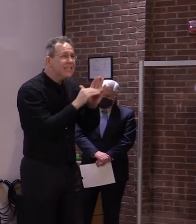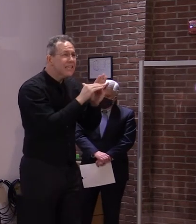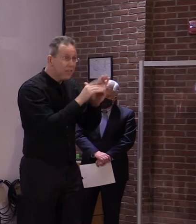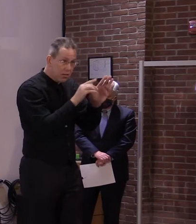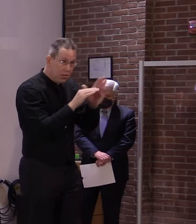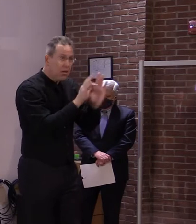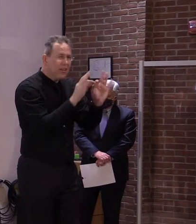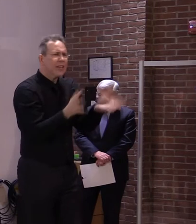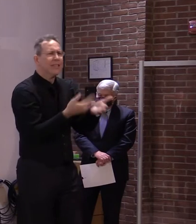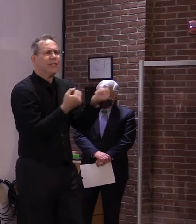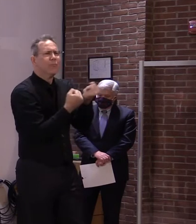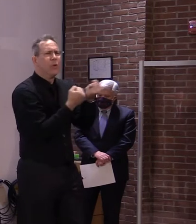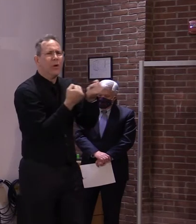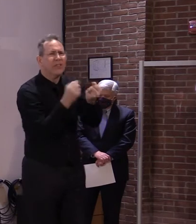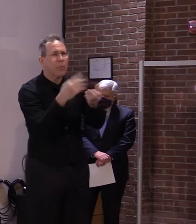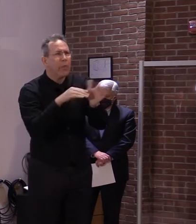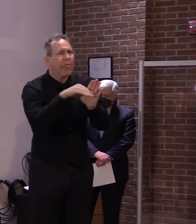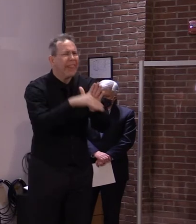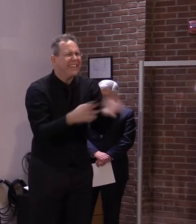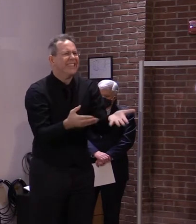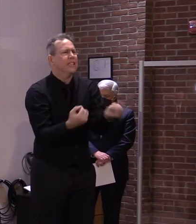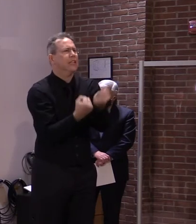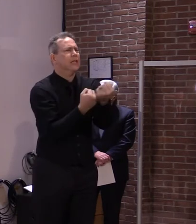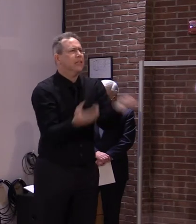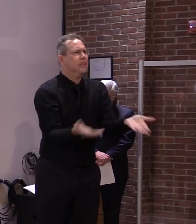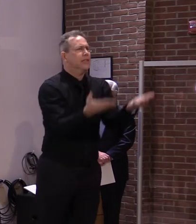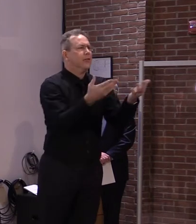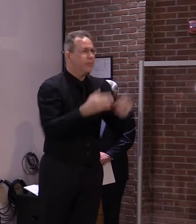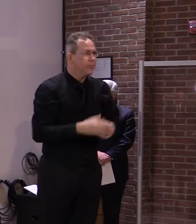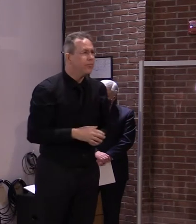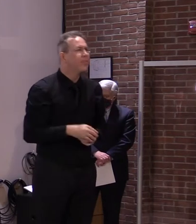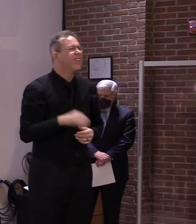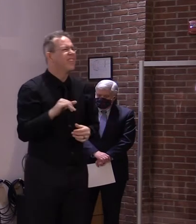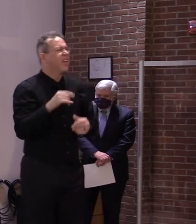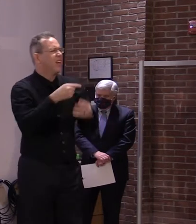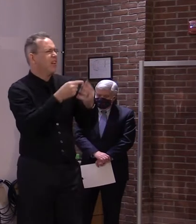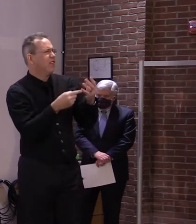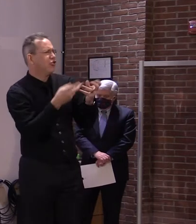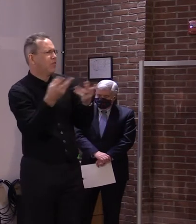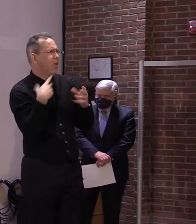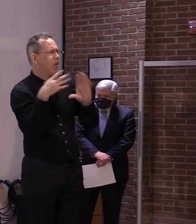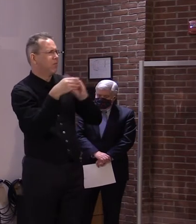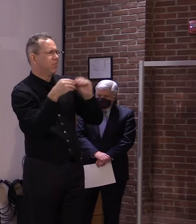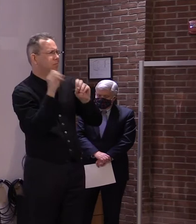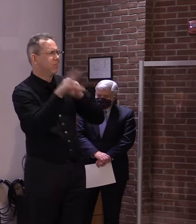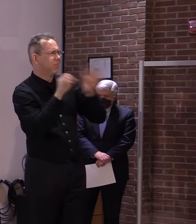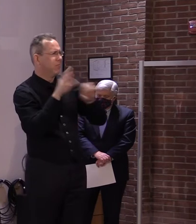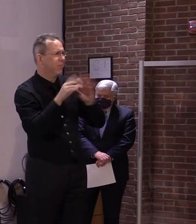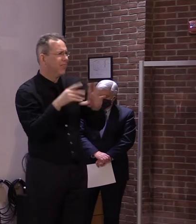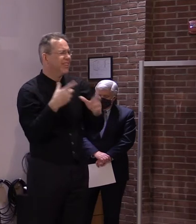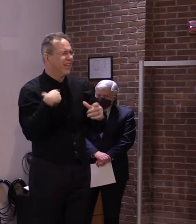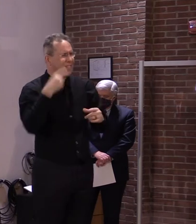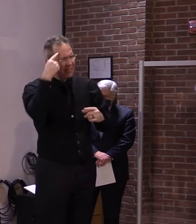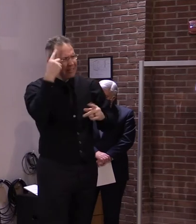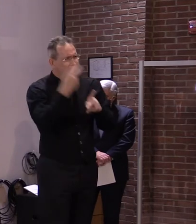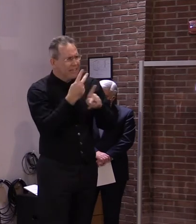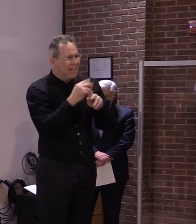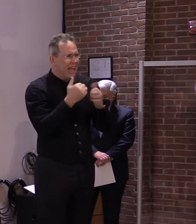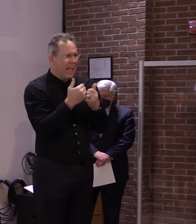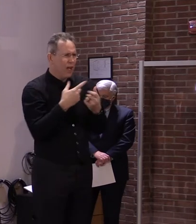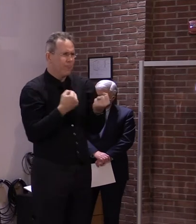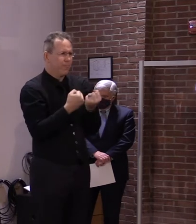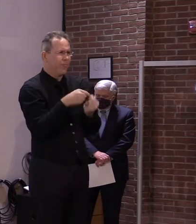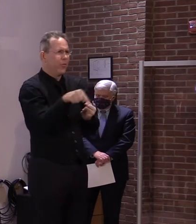almost all the comments was the need to attend to the social emotional needs of students regardless of how students are doing academically one